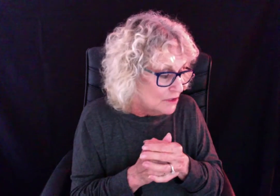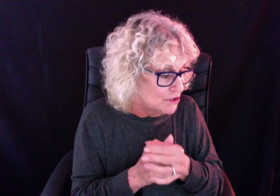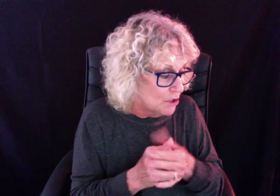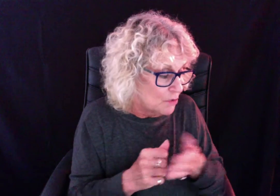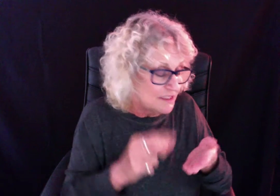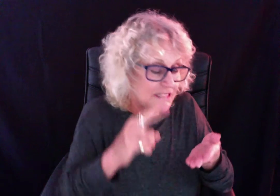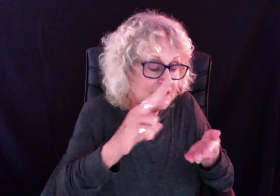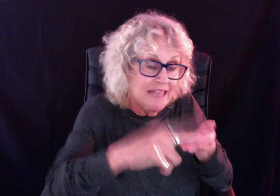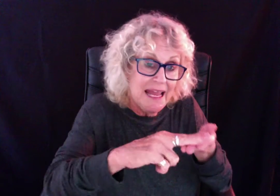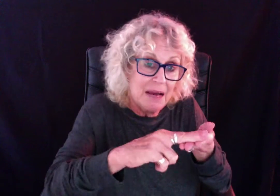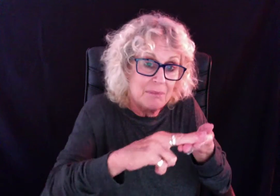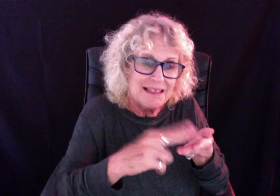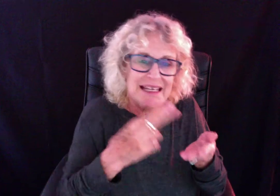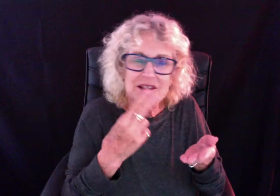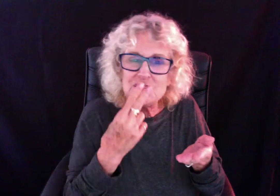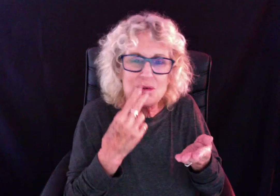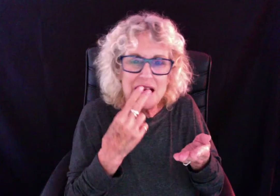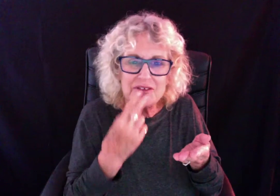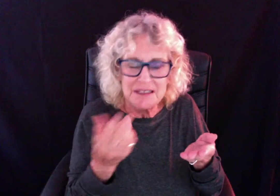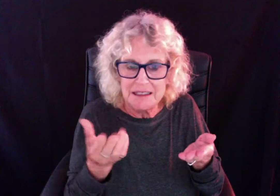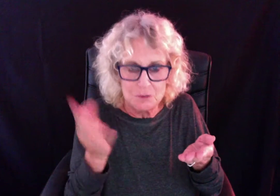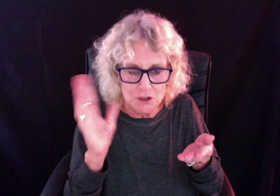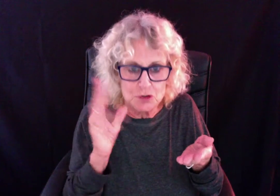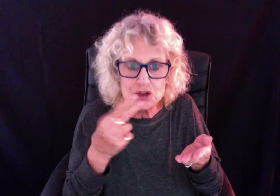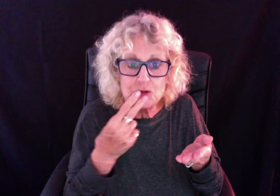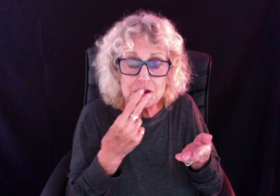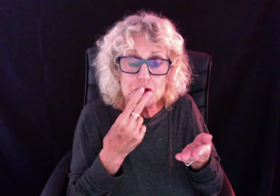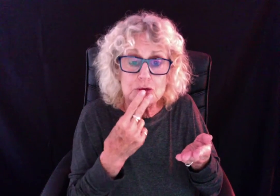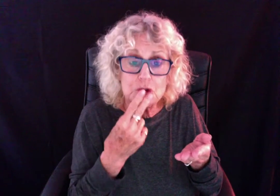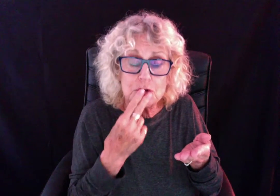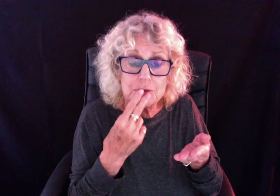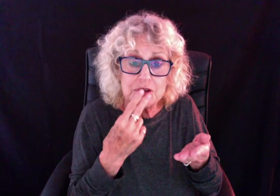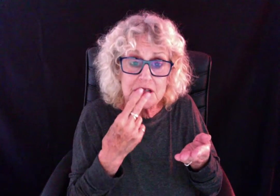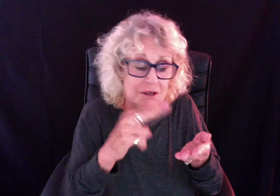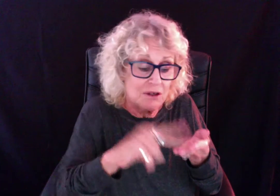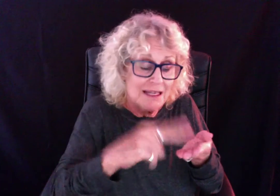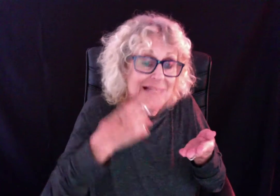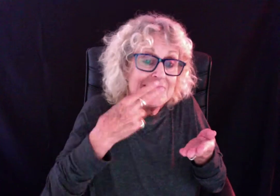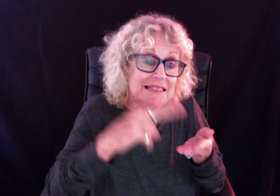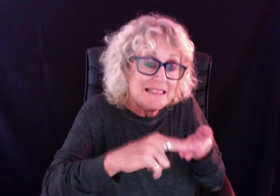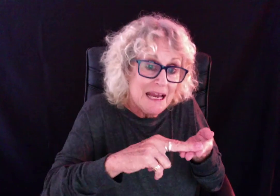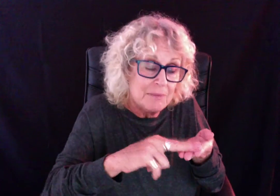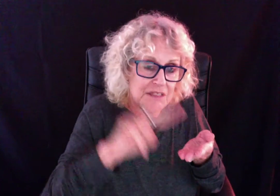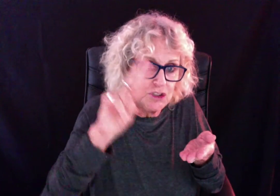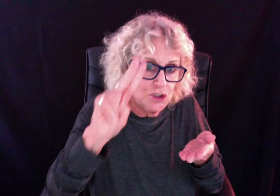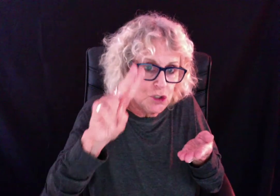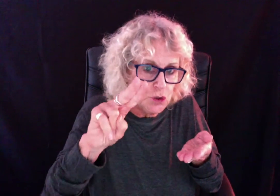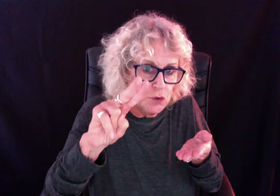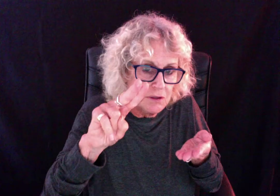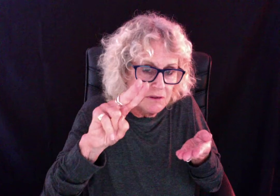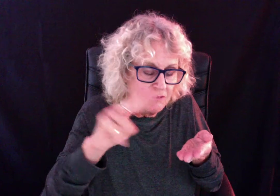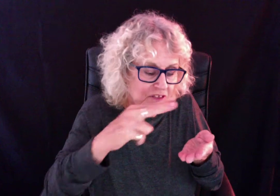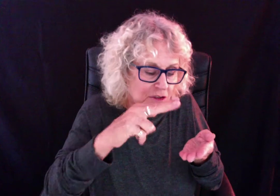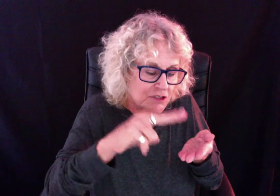So the stamp, again, you don't have to lick it. We used to, but you can put it up here. Stamp. It's two fingers